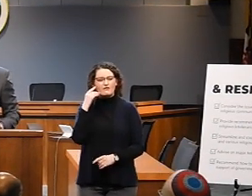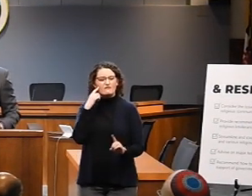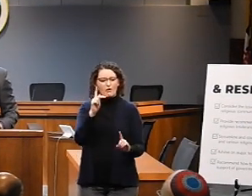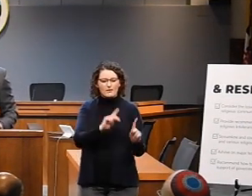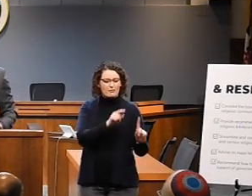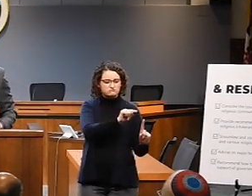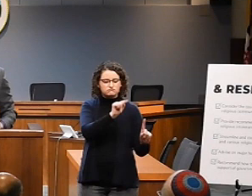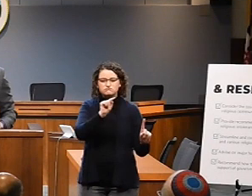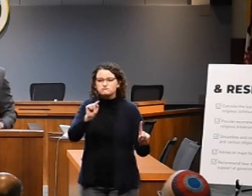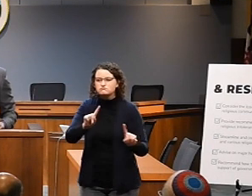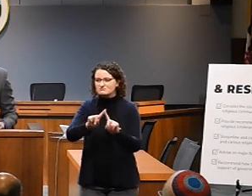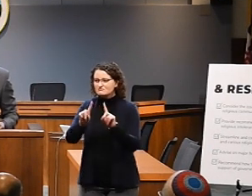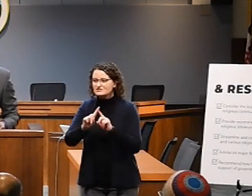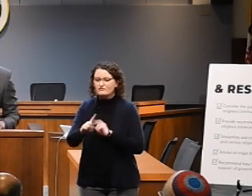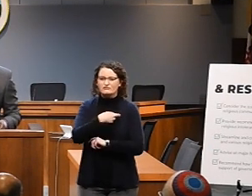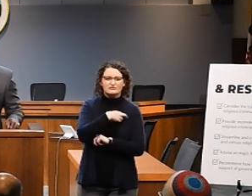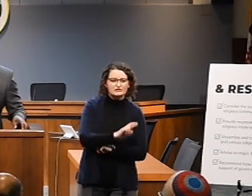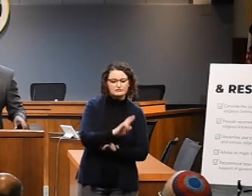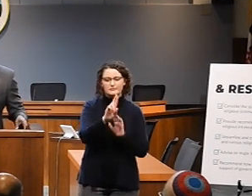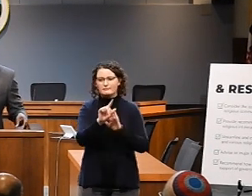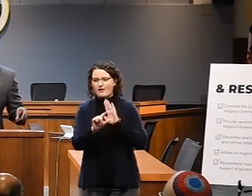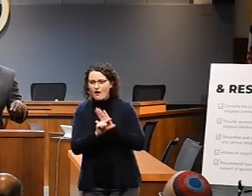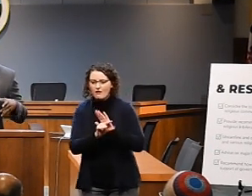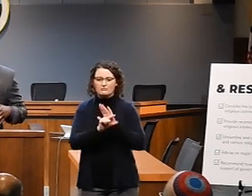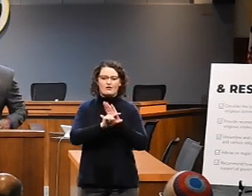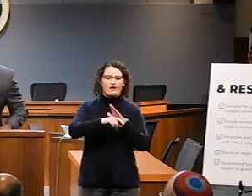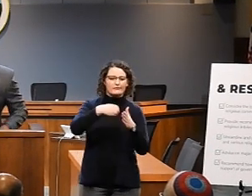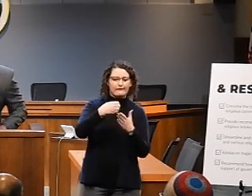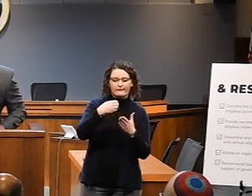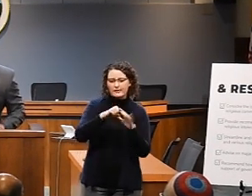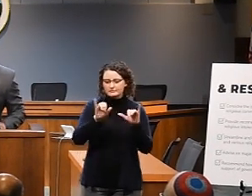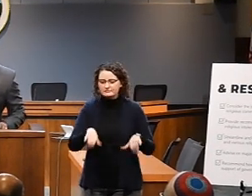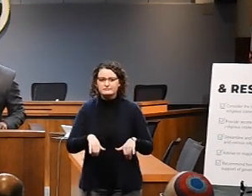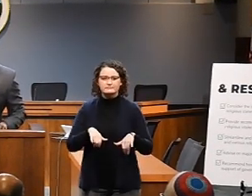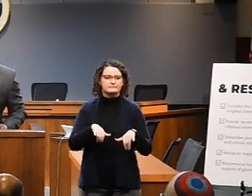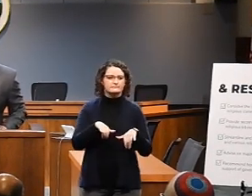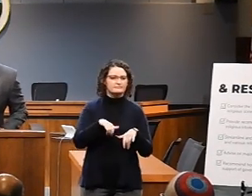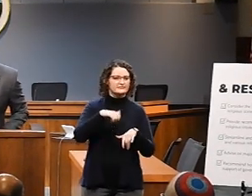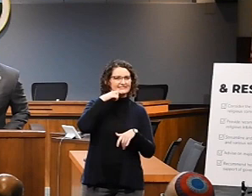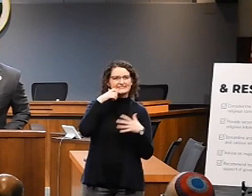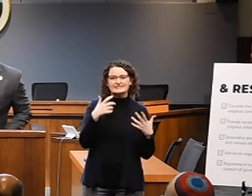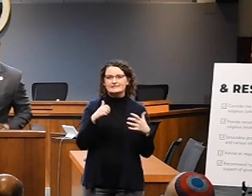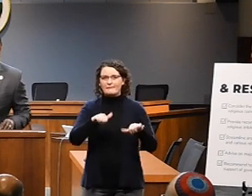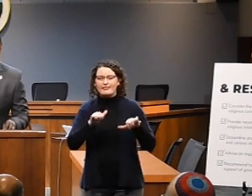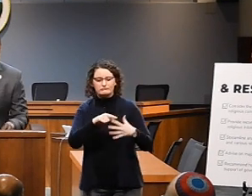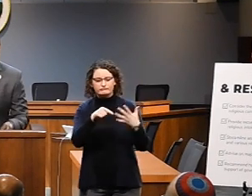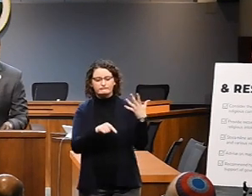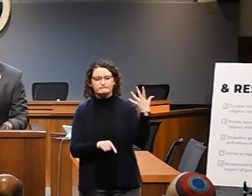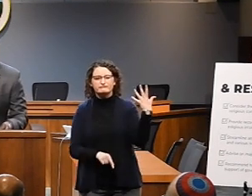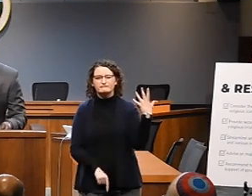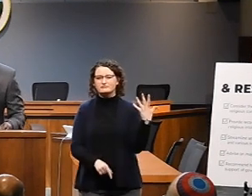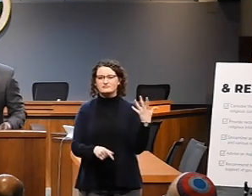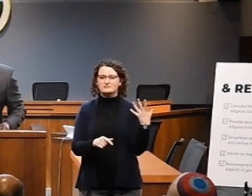every religion, background, socioeconomic status, ethnicity, ability, and all the other defining factors